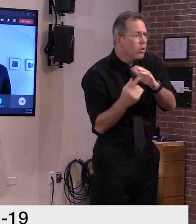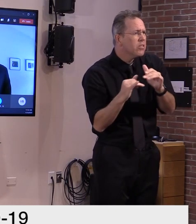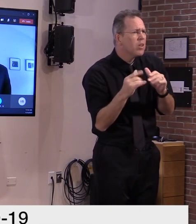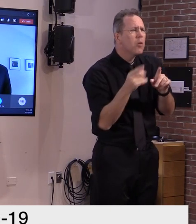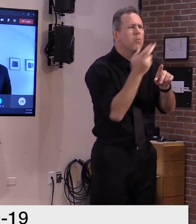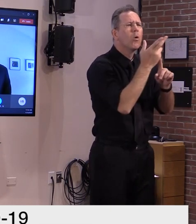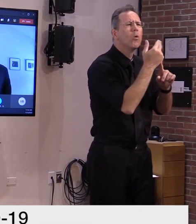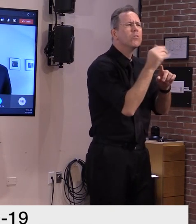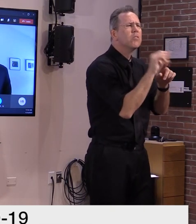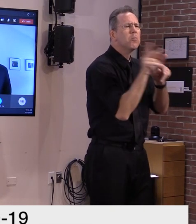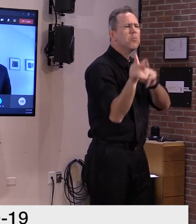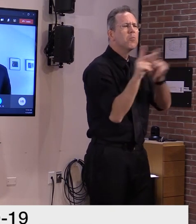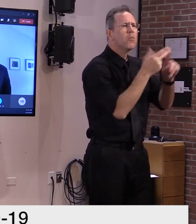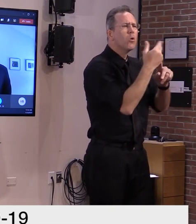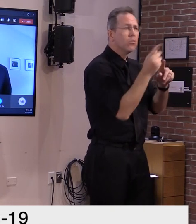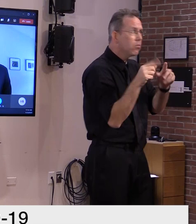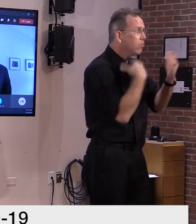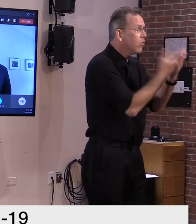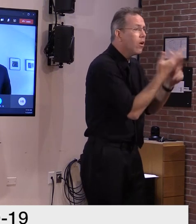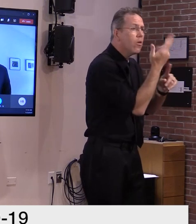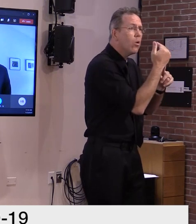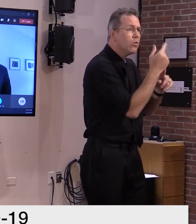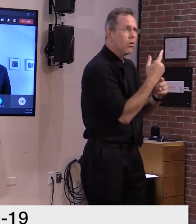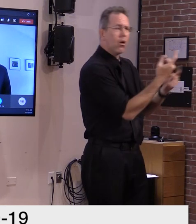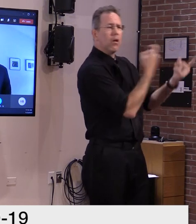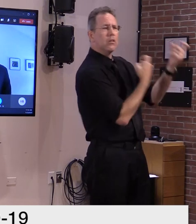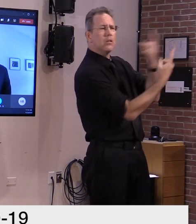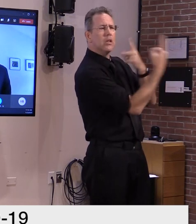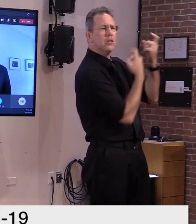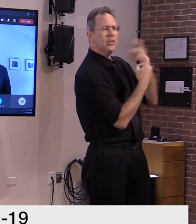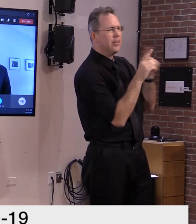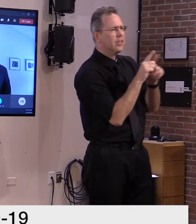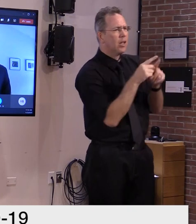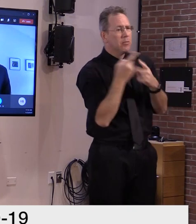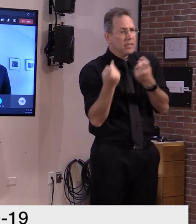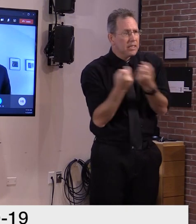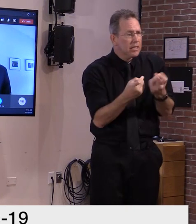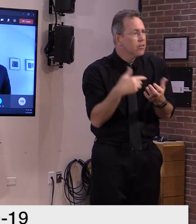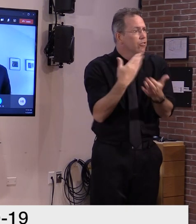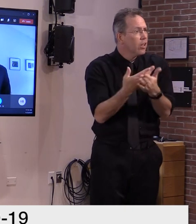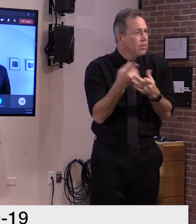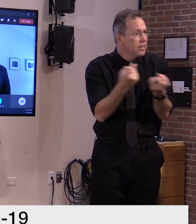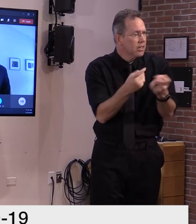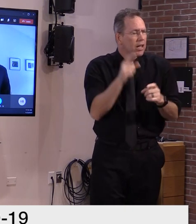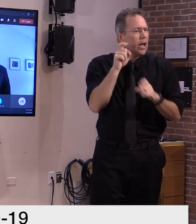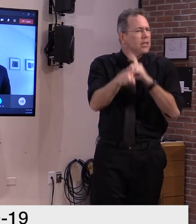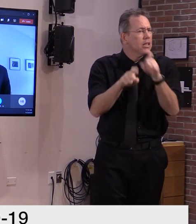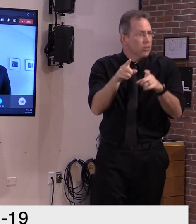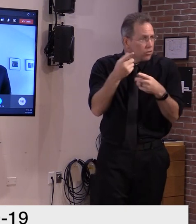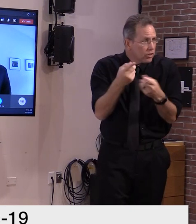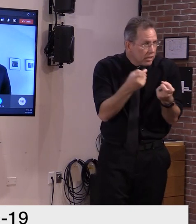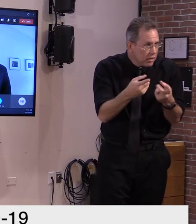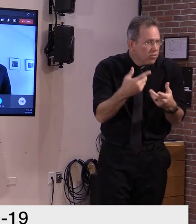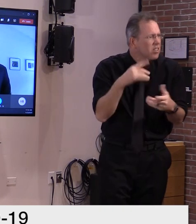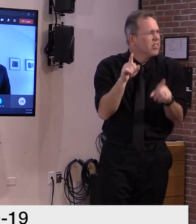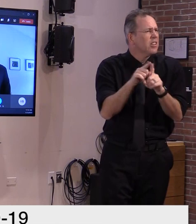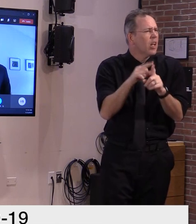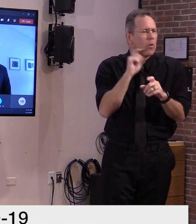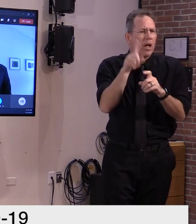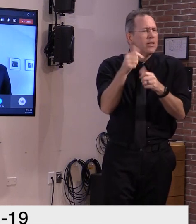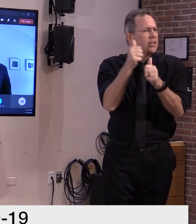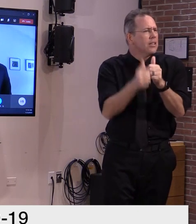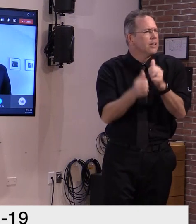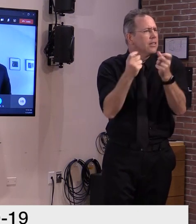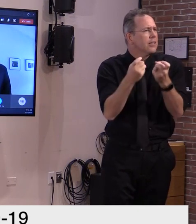that you read, understand, and most importantly, comply with the state's existing travel guidance.